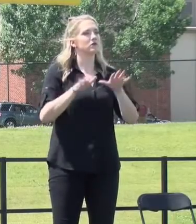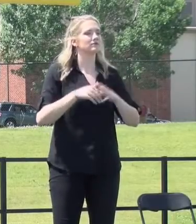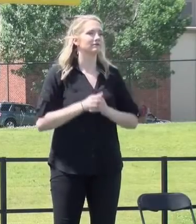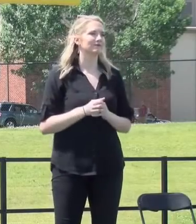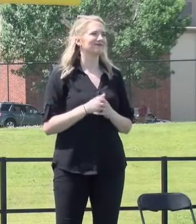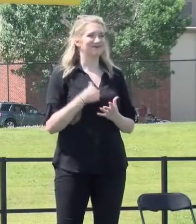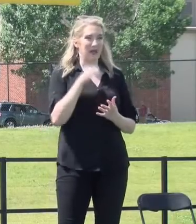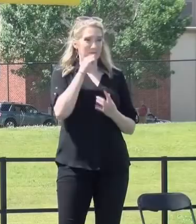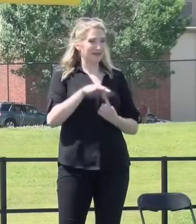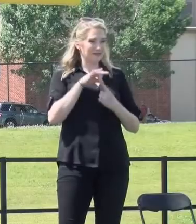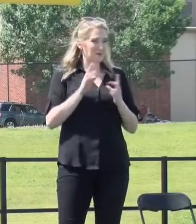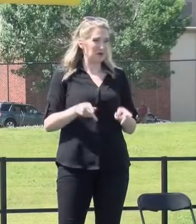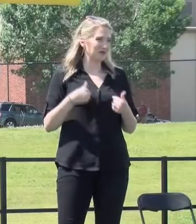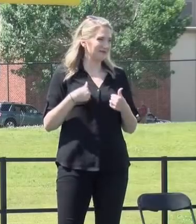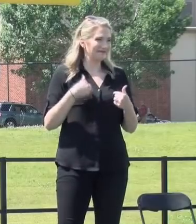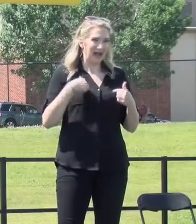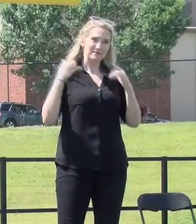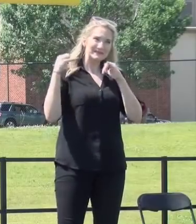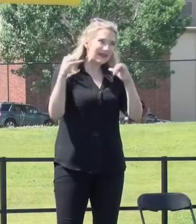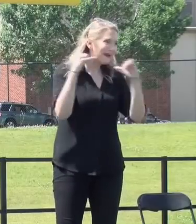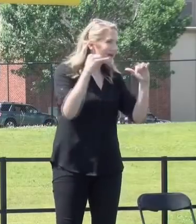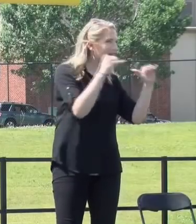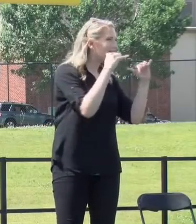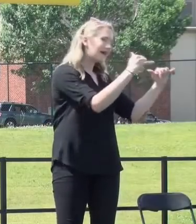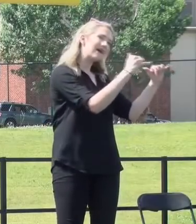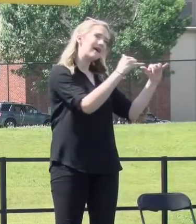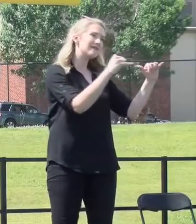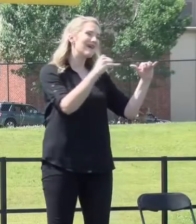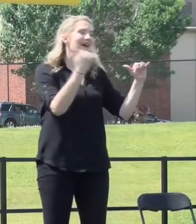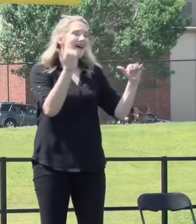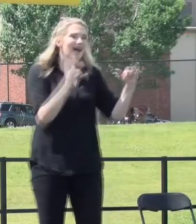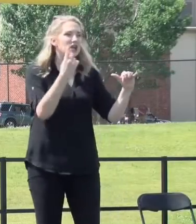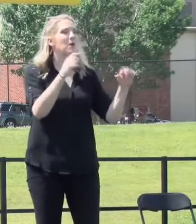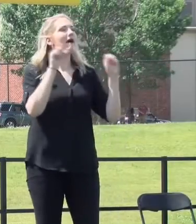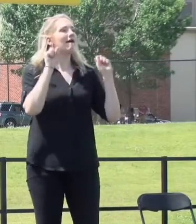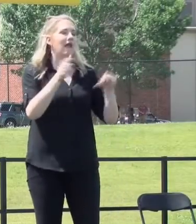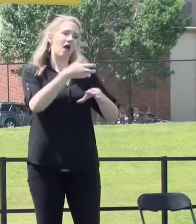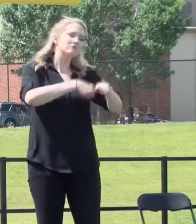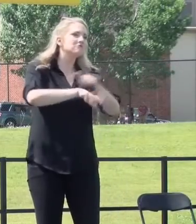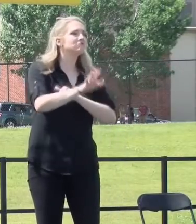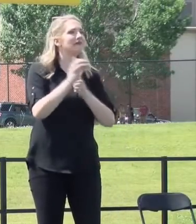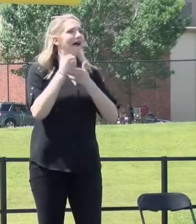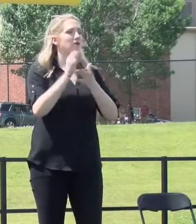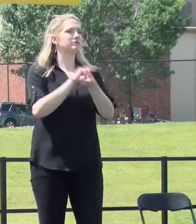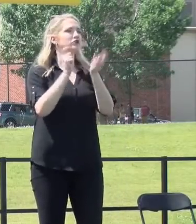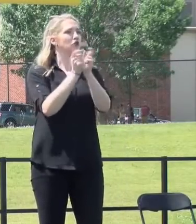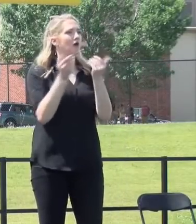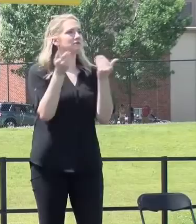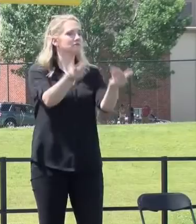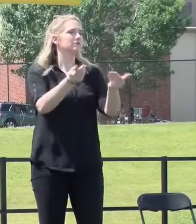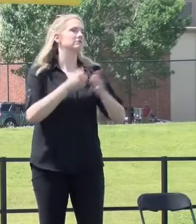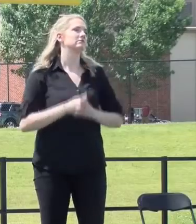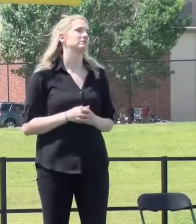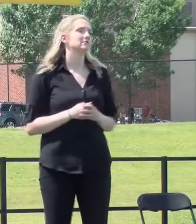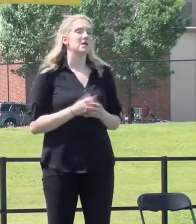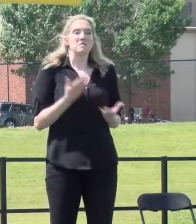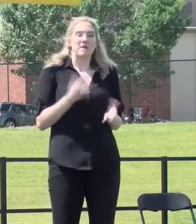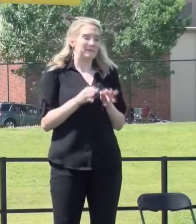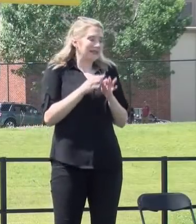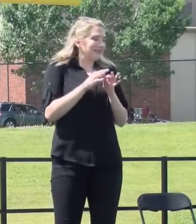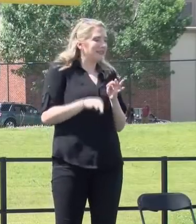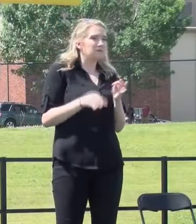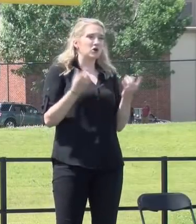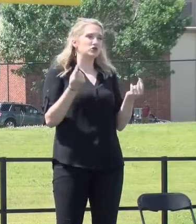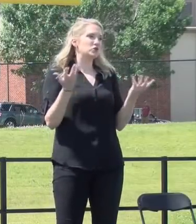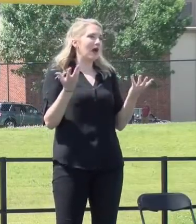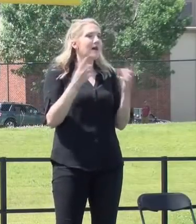anyone special. I'm just like all of you. Anyone can take initiative and create change in their community. It can be as simple as